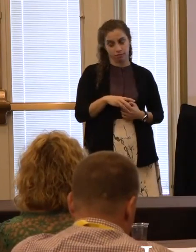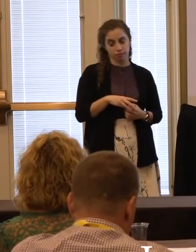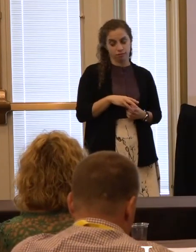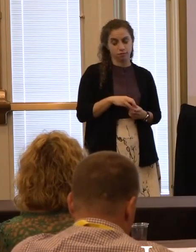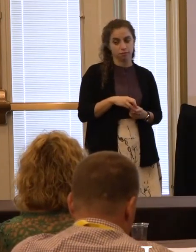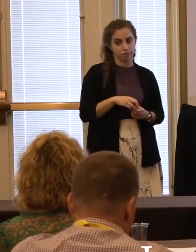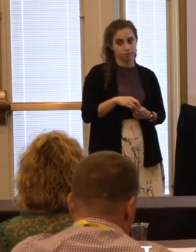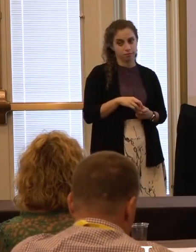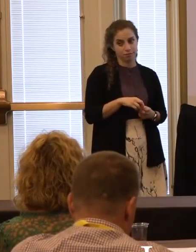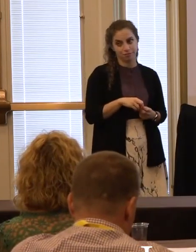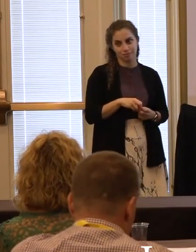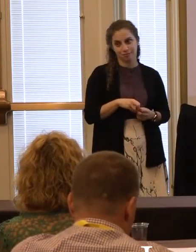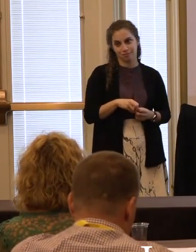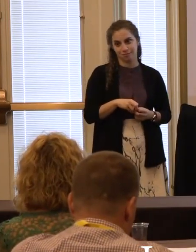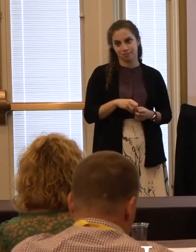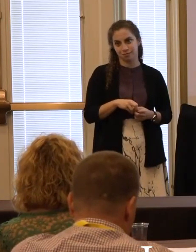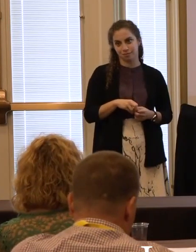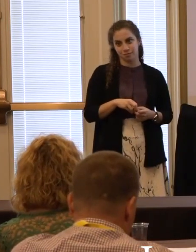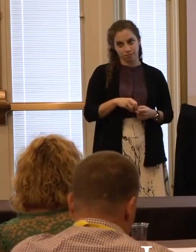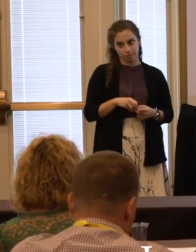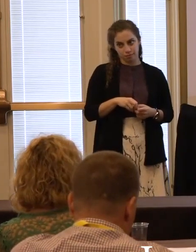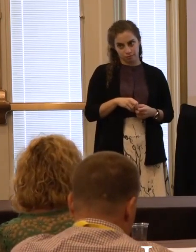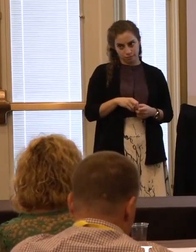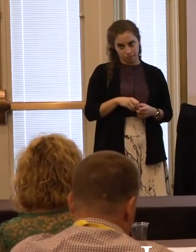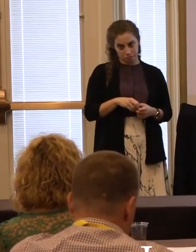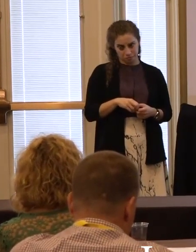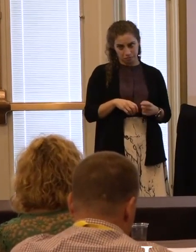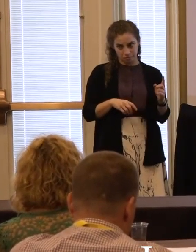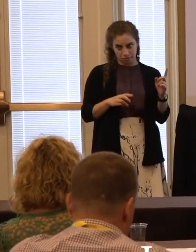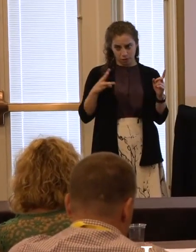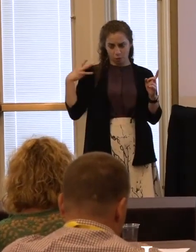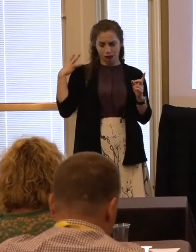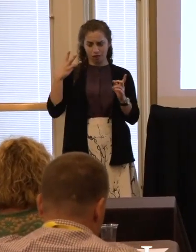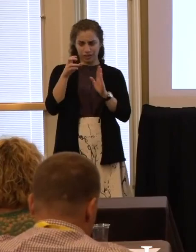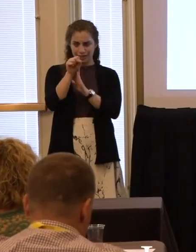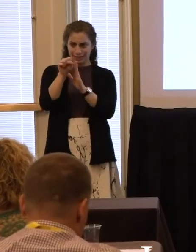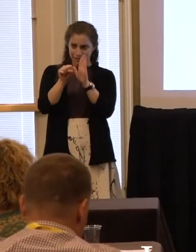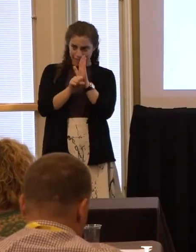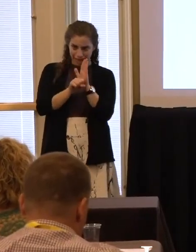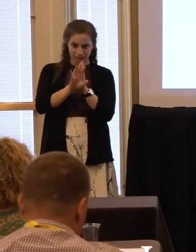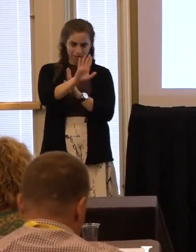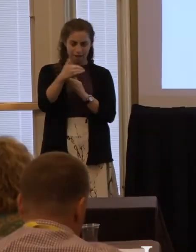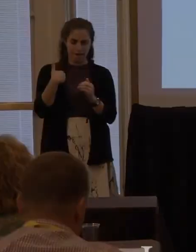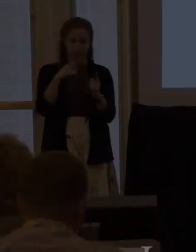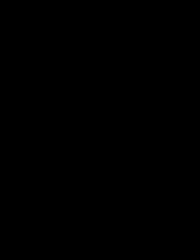together resources for adolescents and adults. It's a very good website.